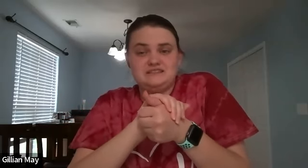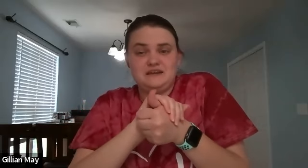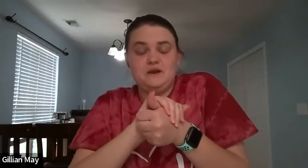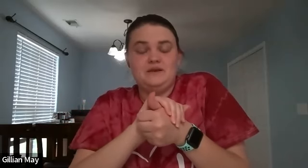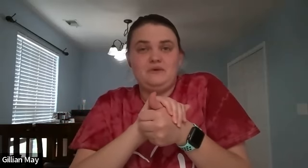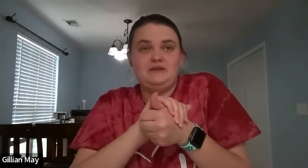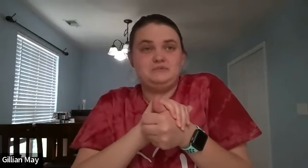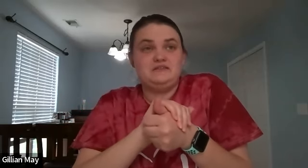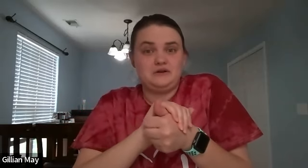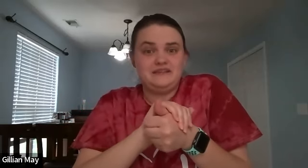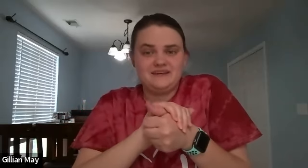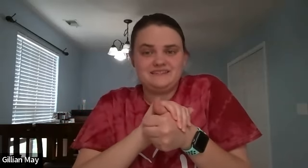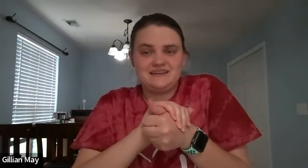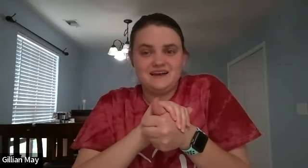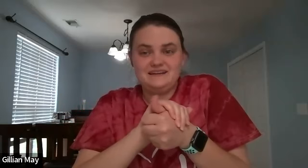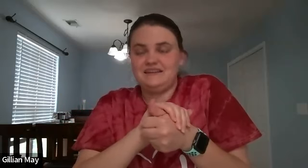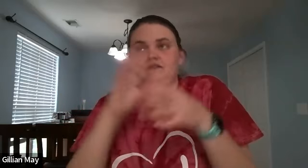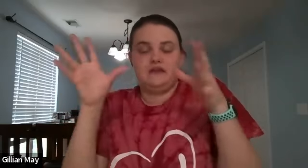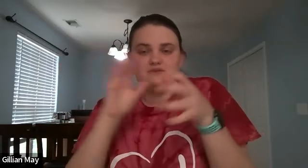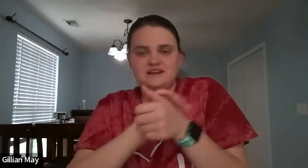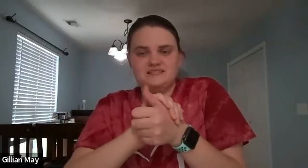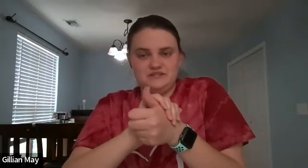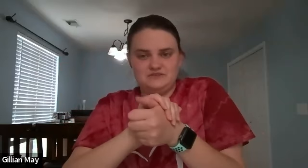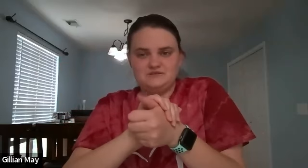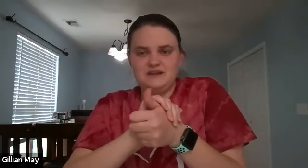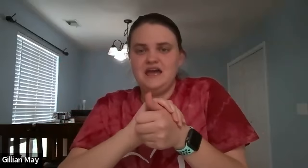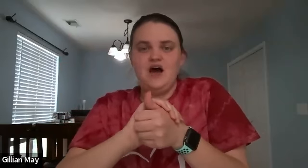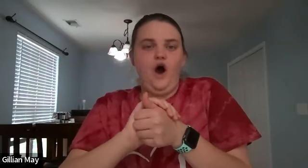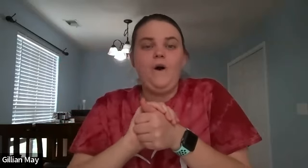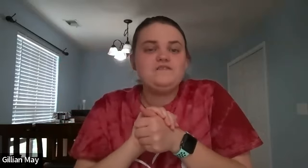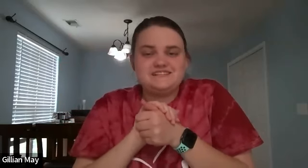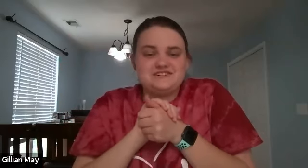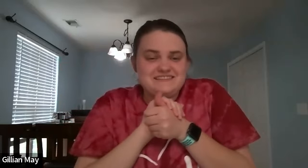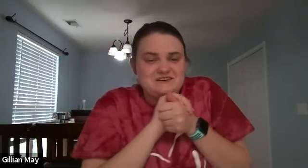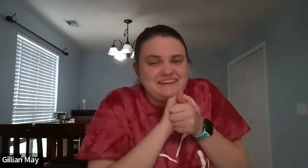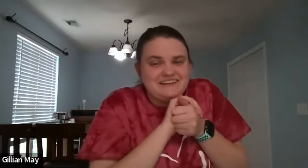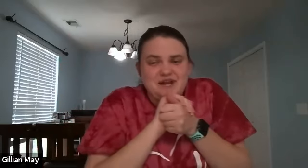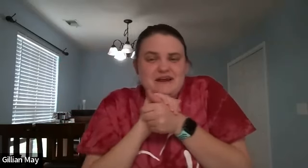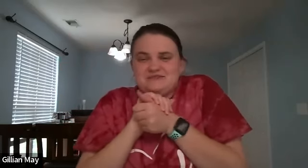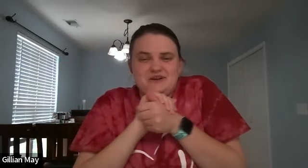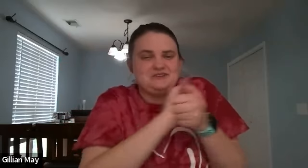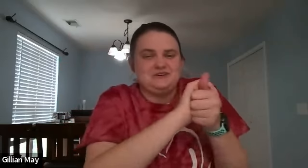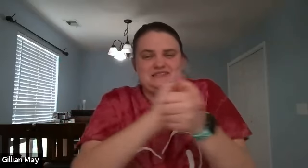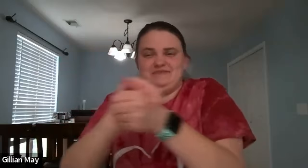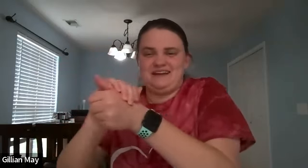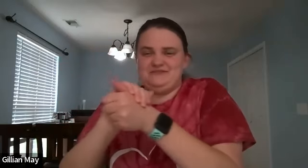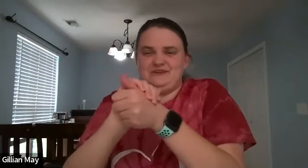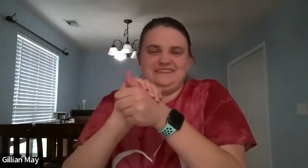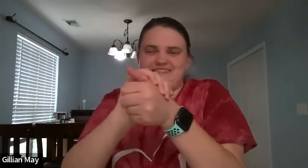like when we would be learning this sign, like animal signs, and we do this one, all of us are just sitting there giggling away, doing our turtles like back and forth, like this is the